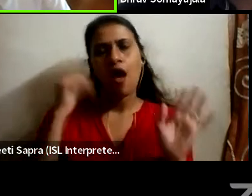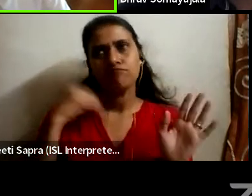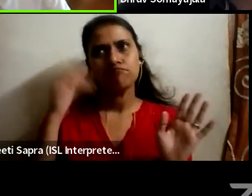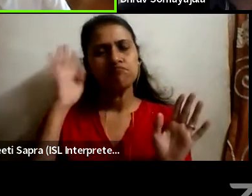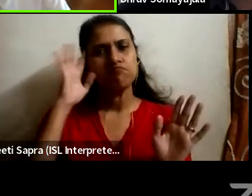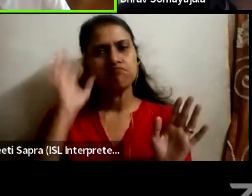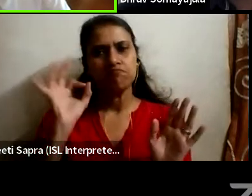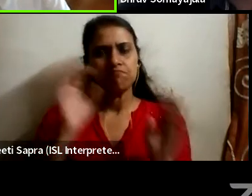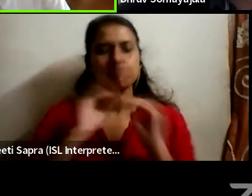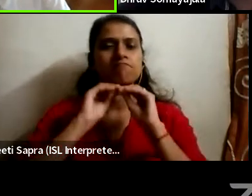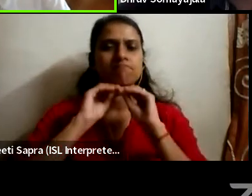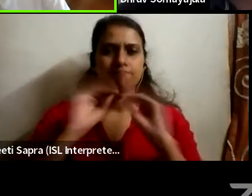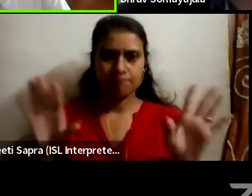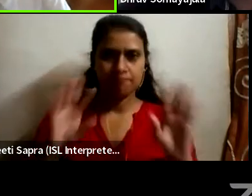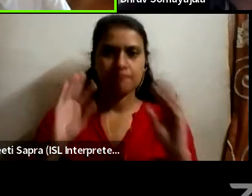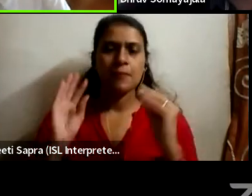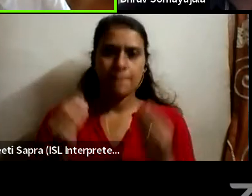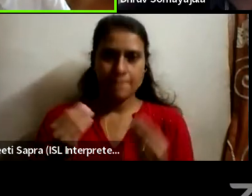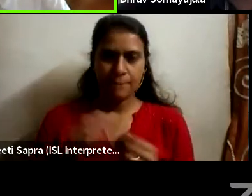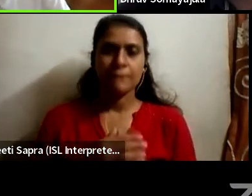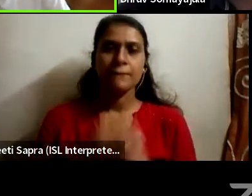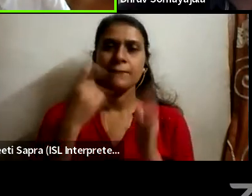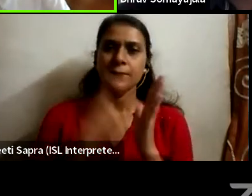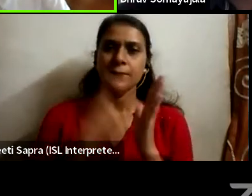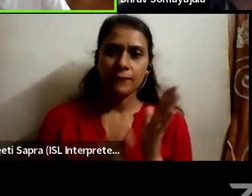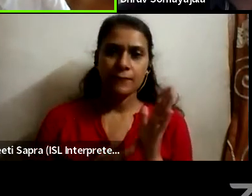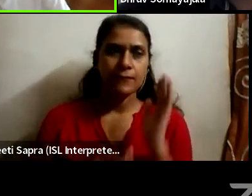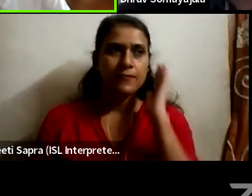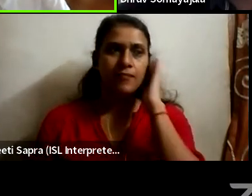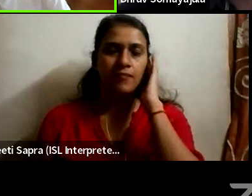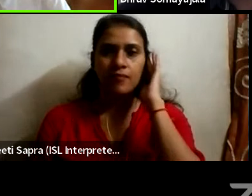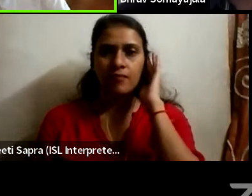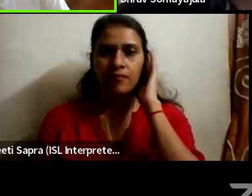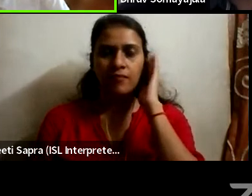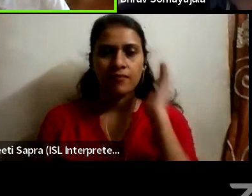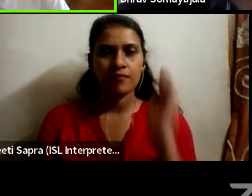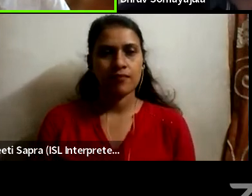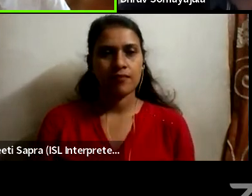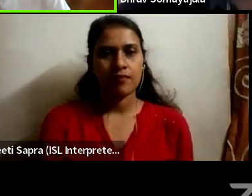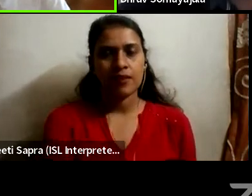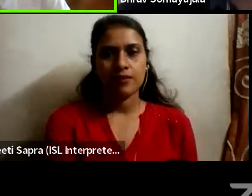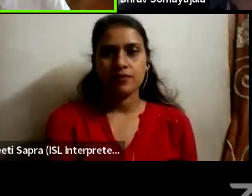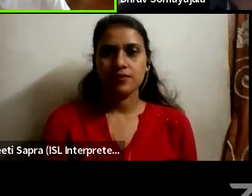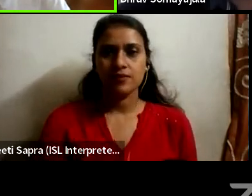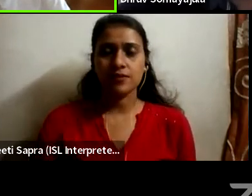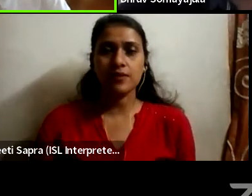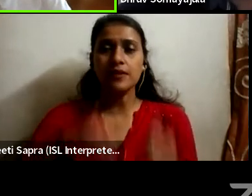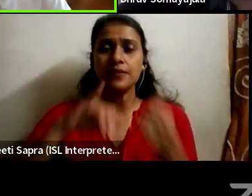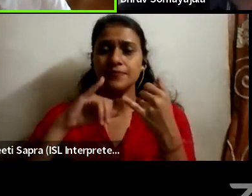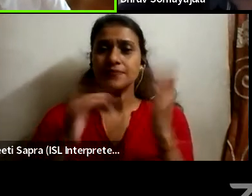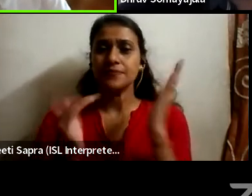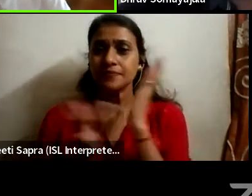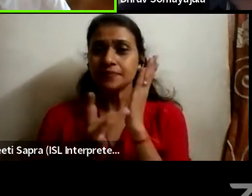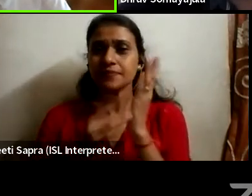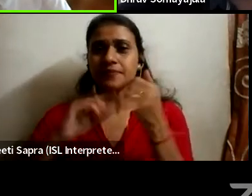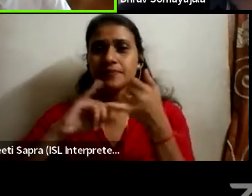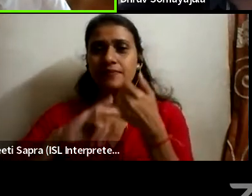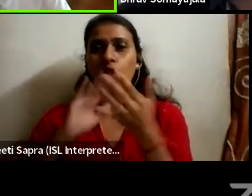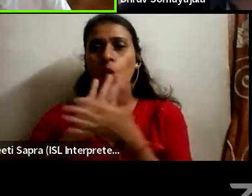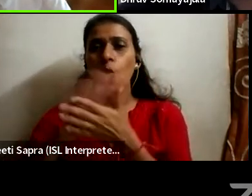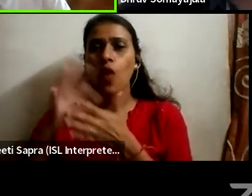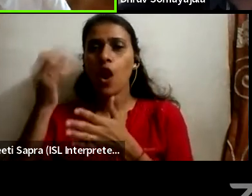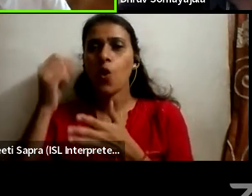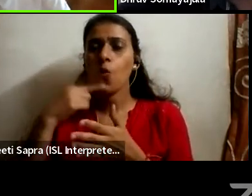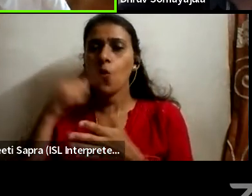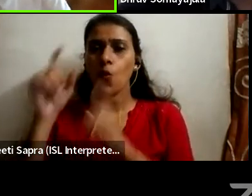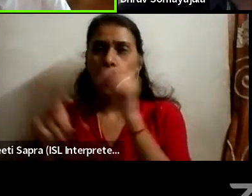that, looking at standards-based regulations, empowering regulators, but also technical stakeholders towards understanding what the policymaking